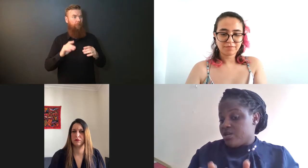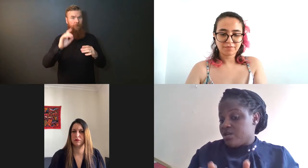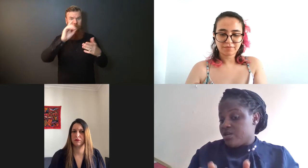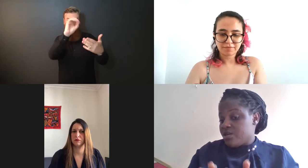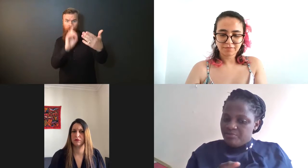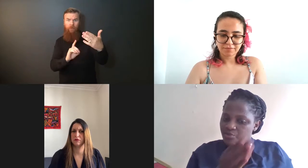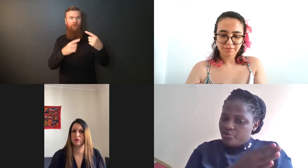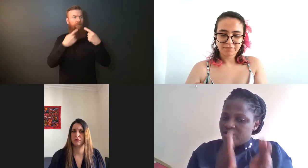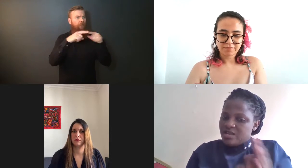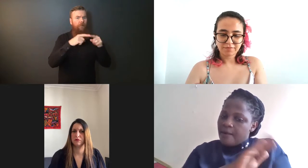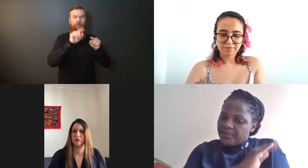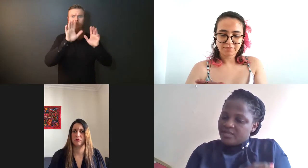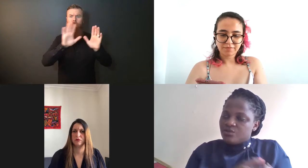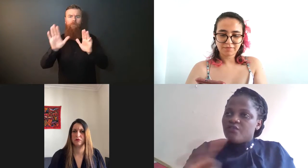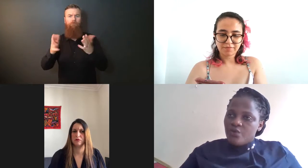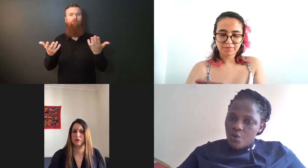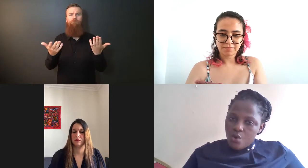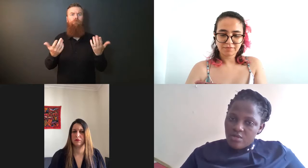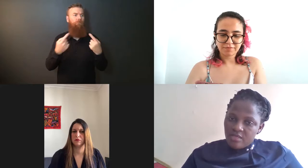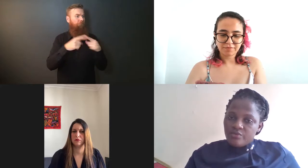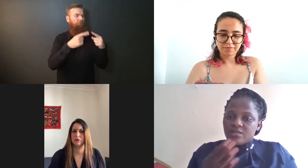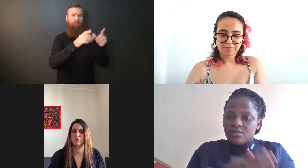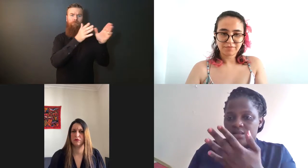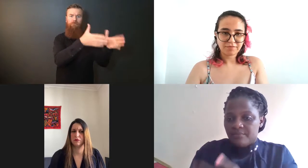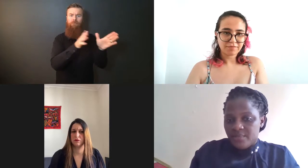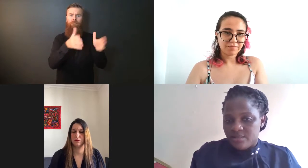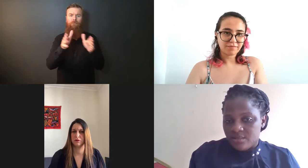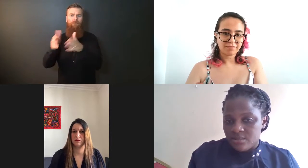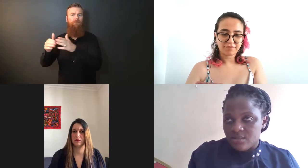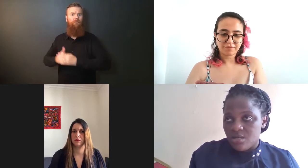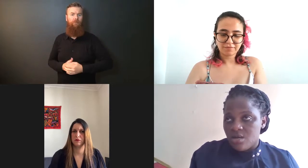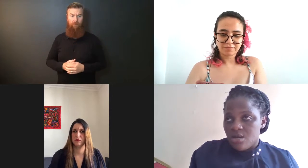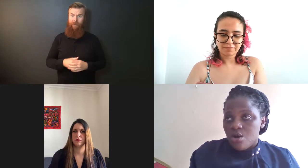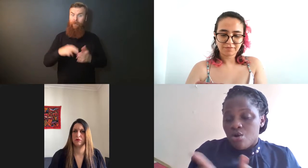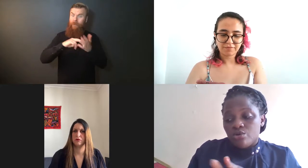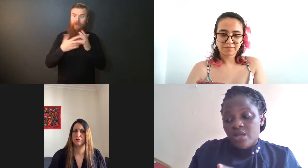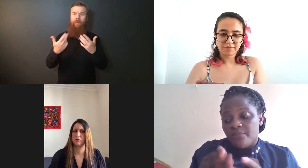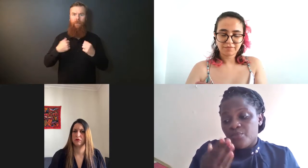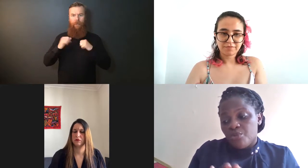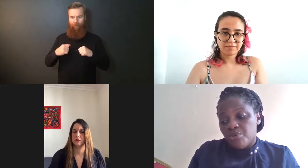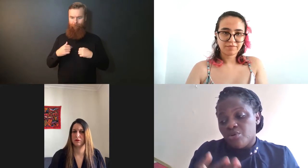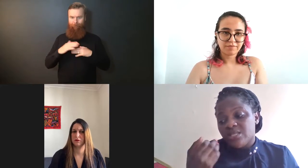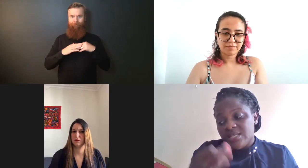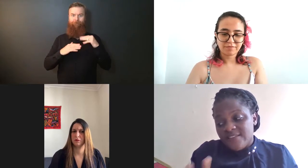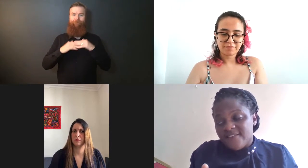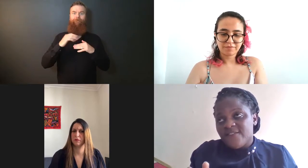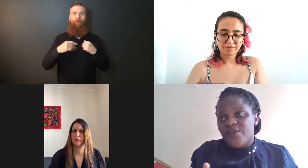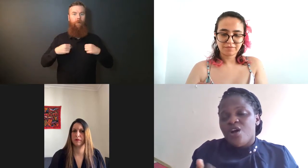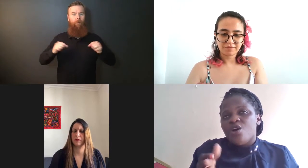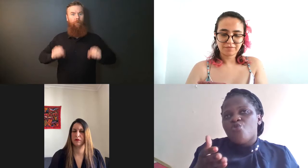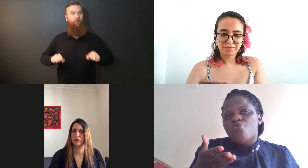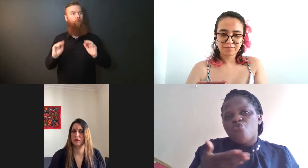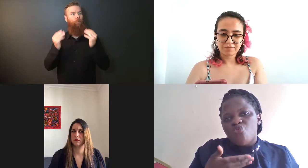important, it is part of building the capacity of the youth with disabilities. Also,